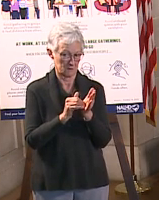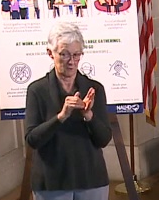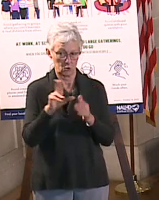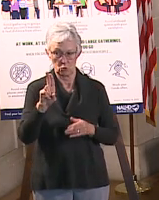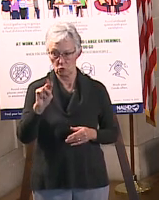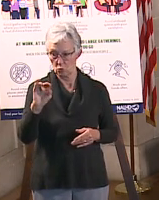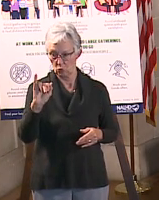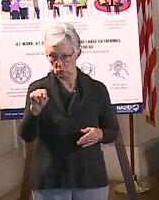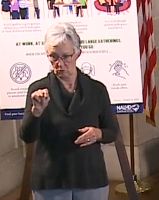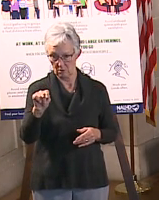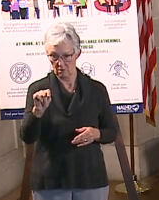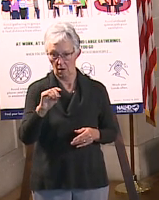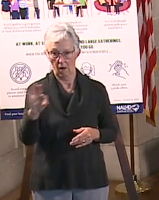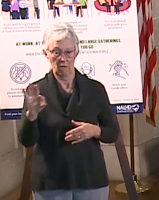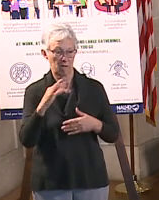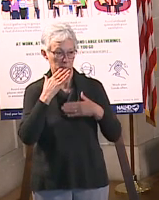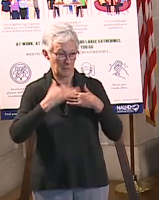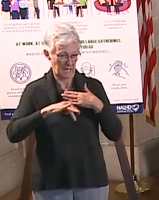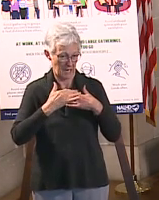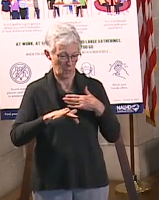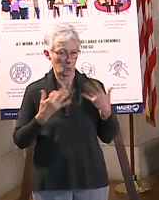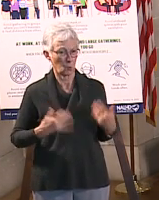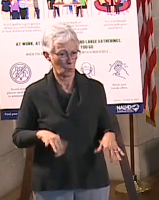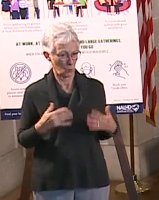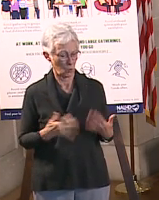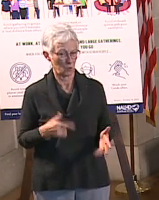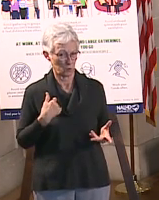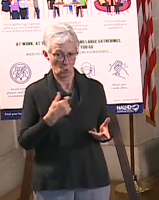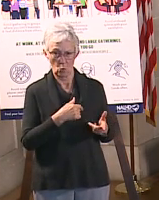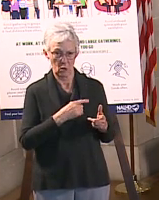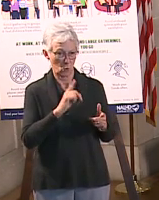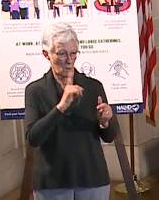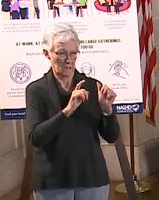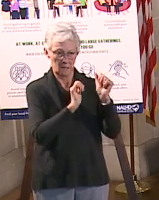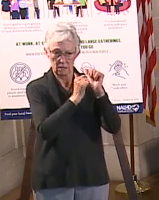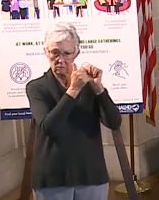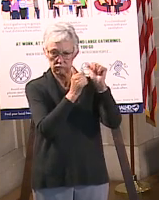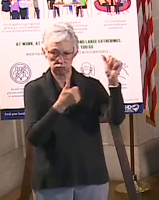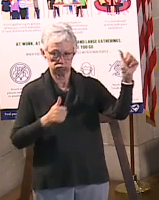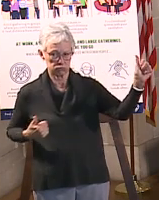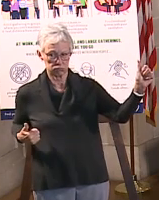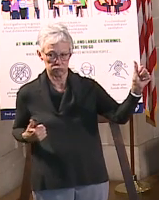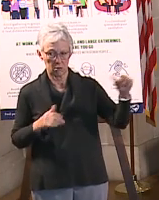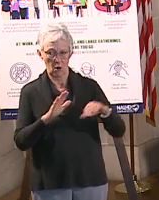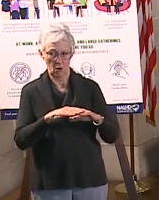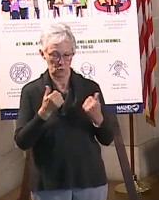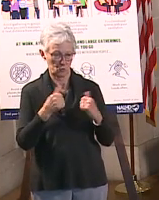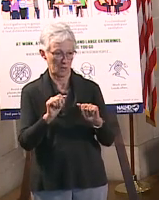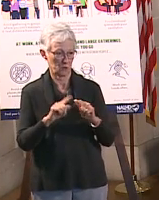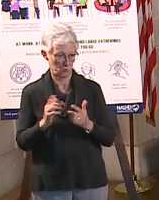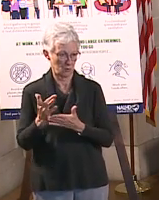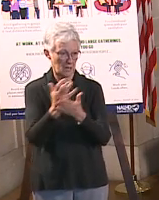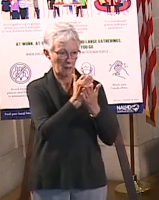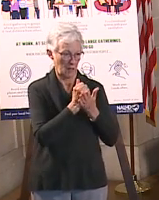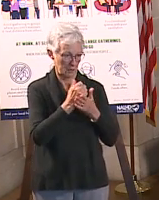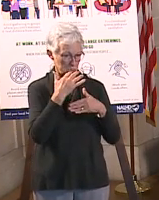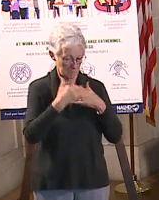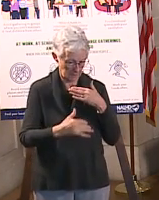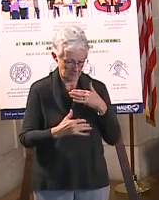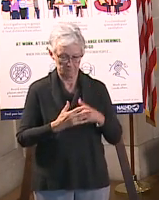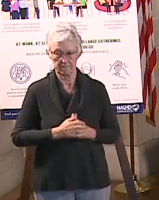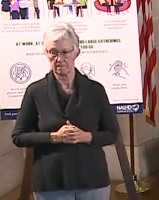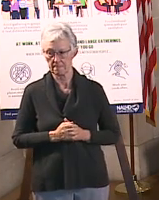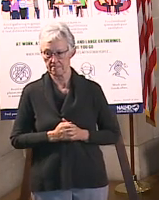blood. So it's very important that we try to mitigate that problem. It's important also to